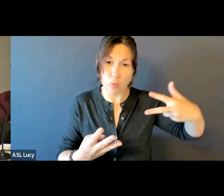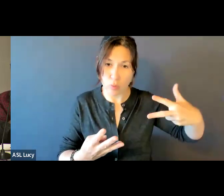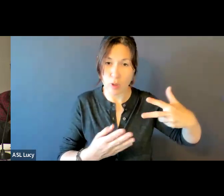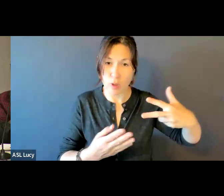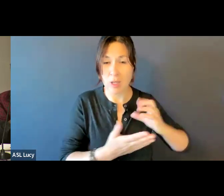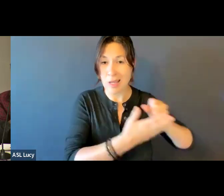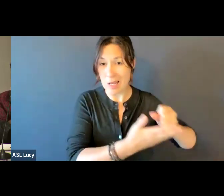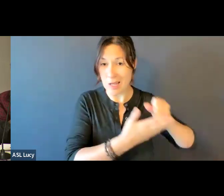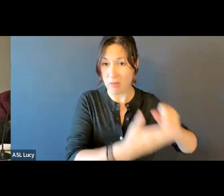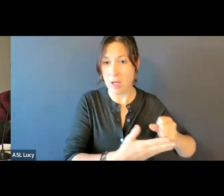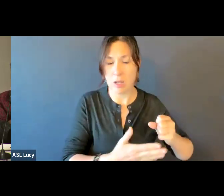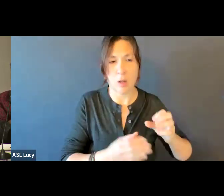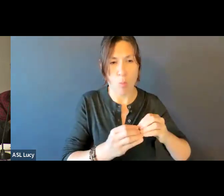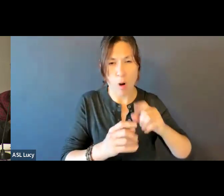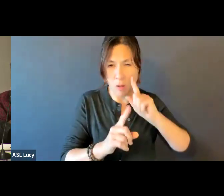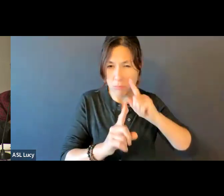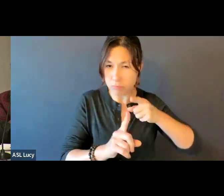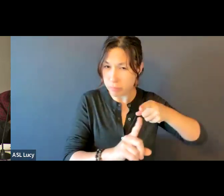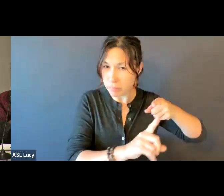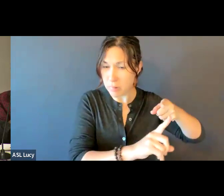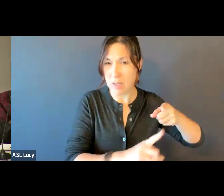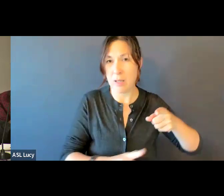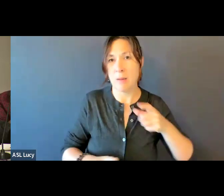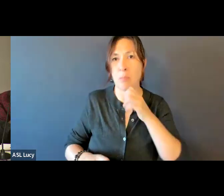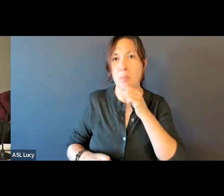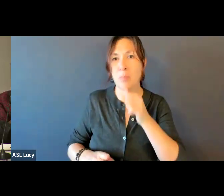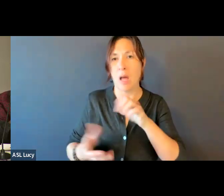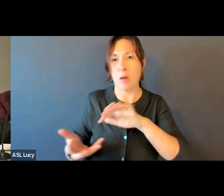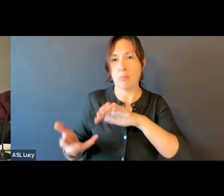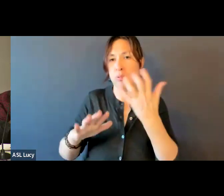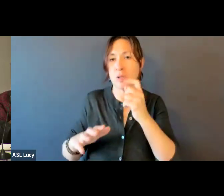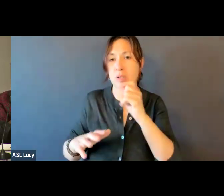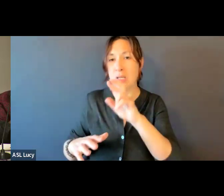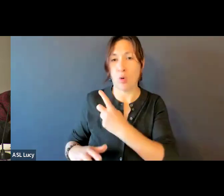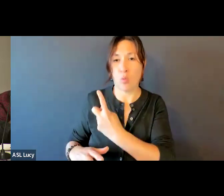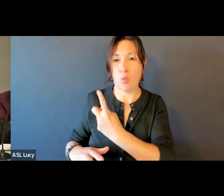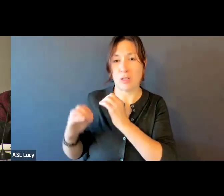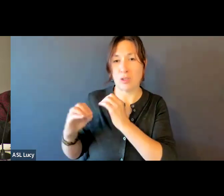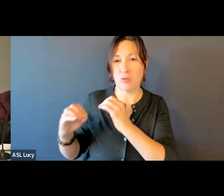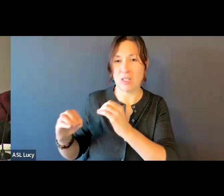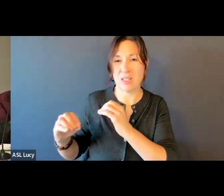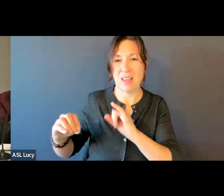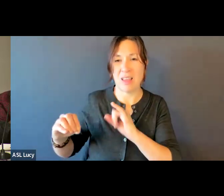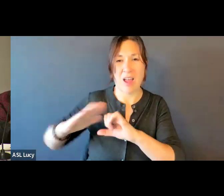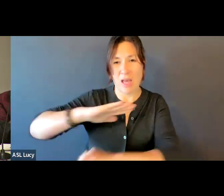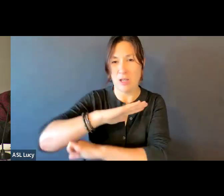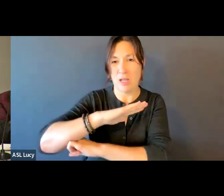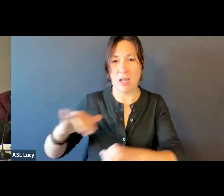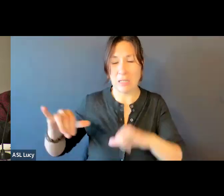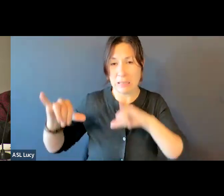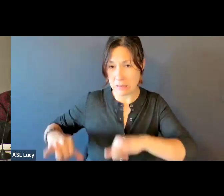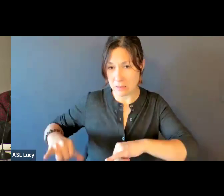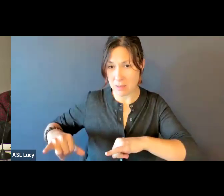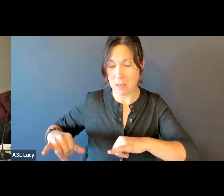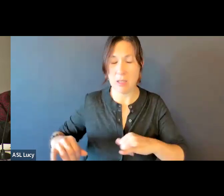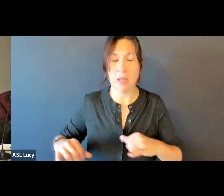not disrupting the foundation on tier 1 instruction. Like, those two things have to be looked at in tandem. But I just want to